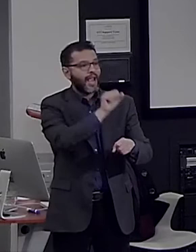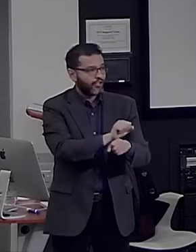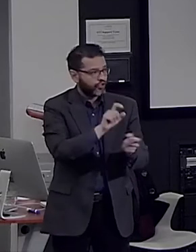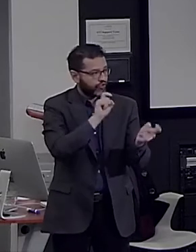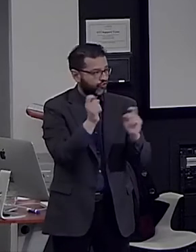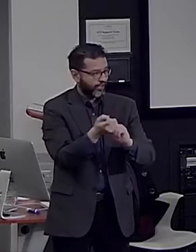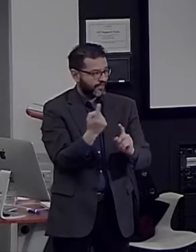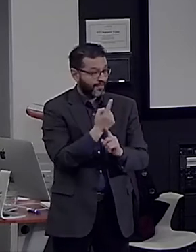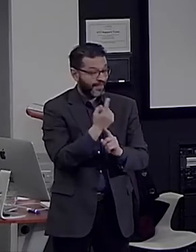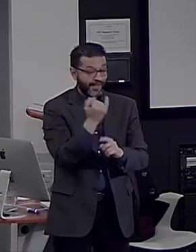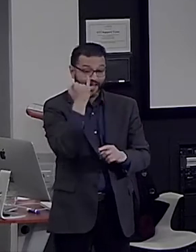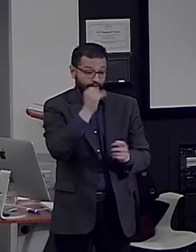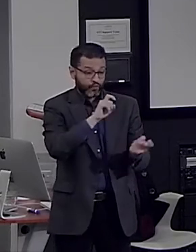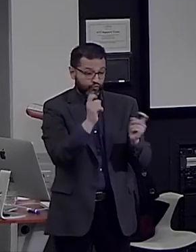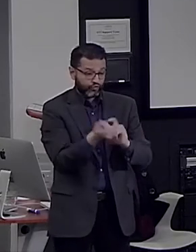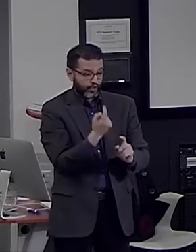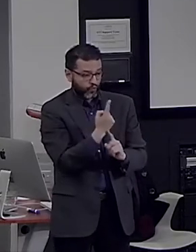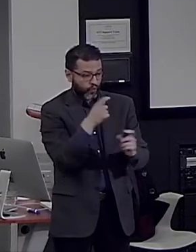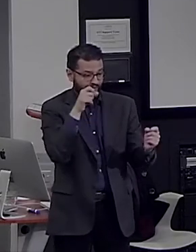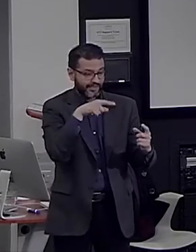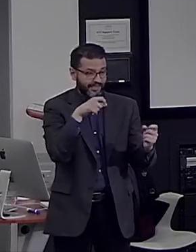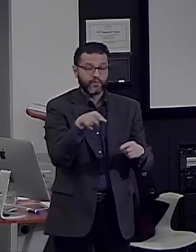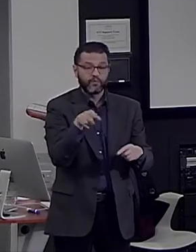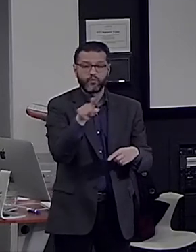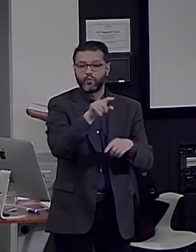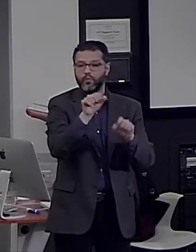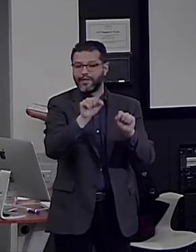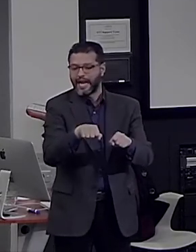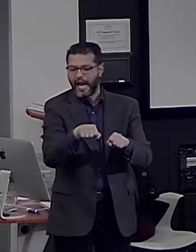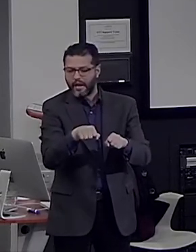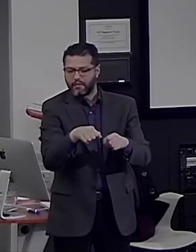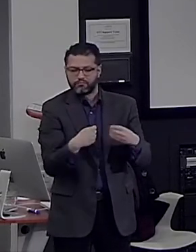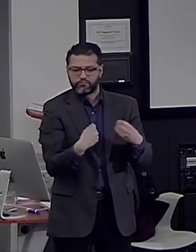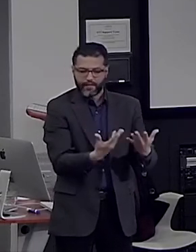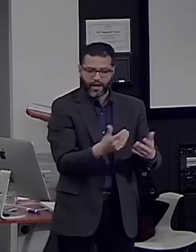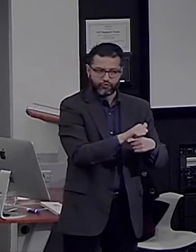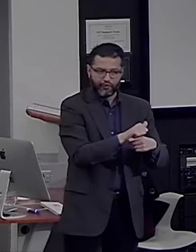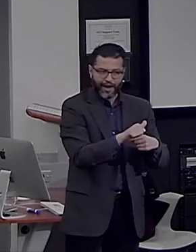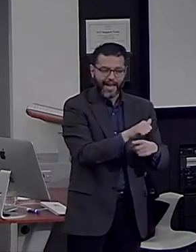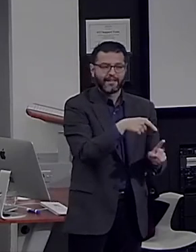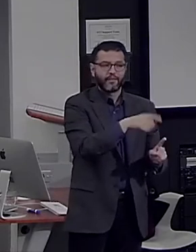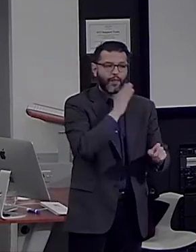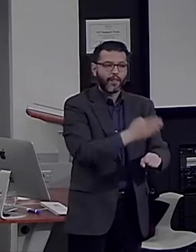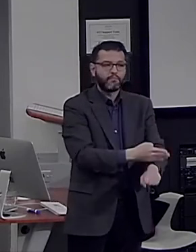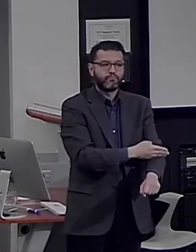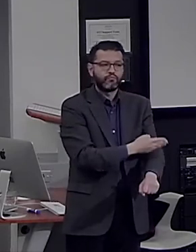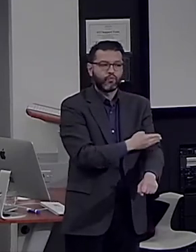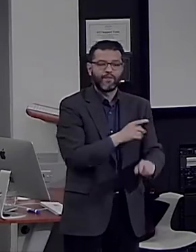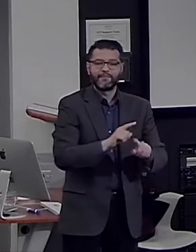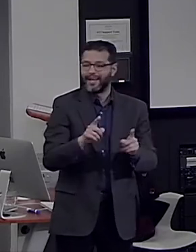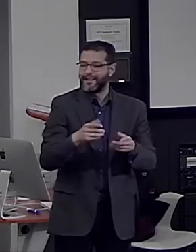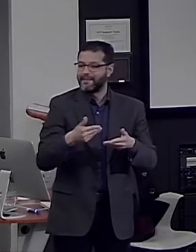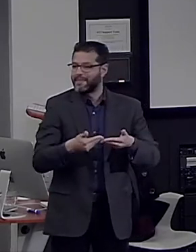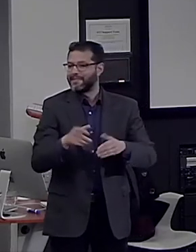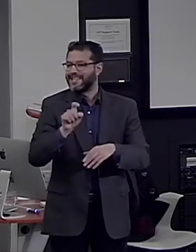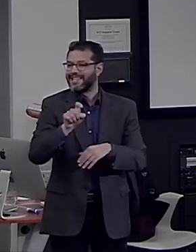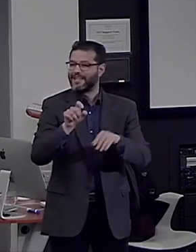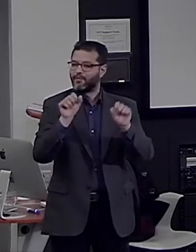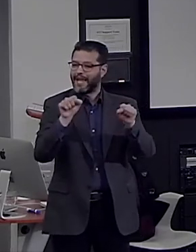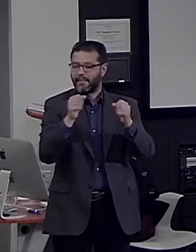change one stimulus you can give them practice with something they can get better at that but they need to be able to generalize and they have done that